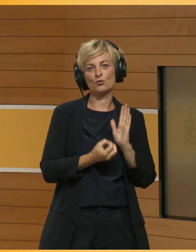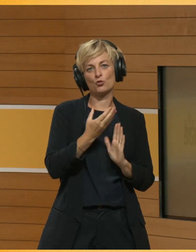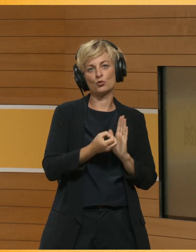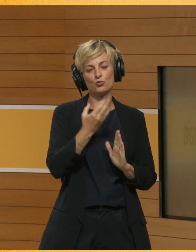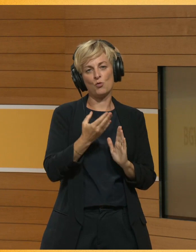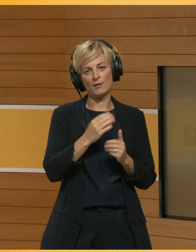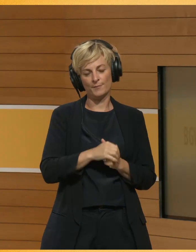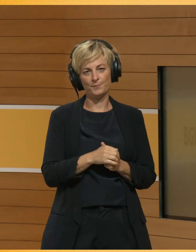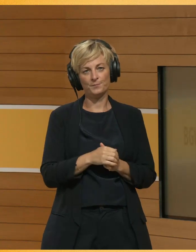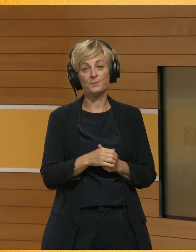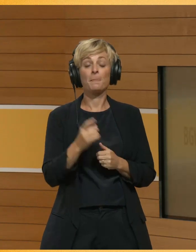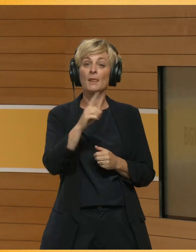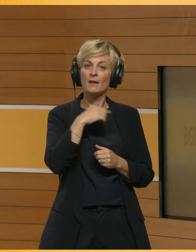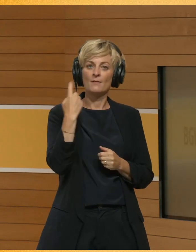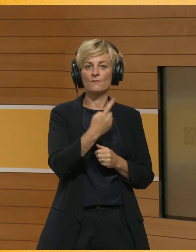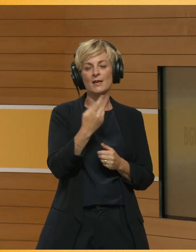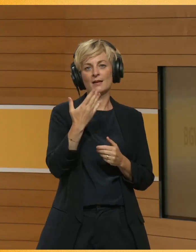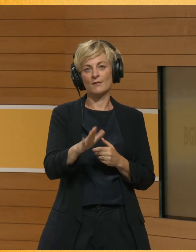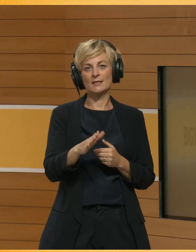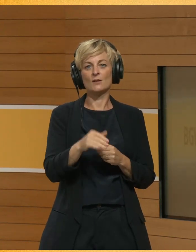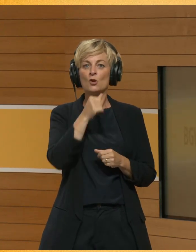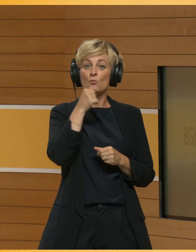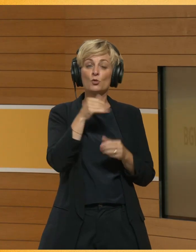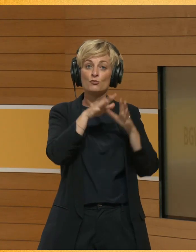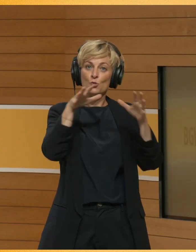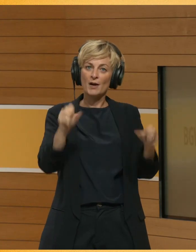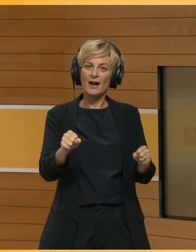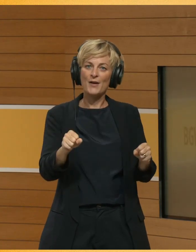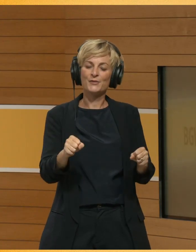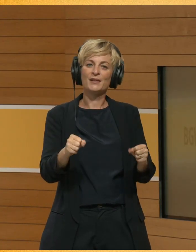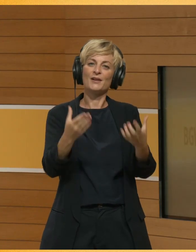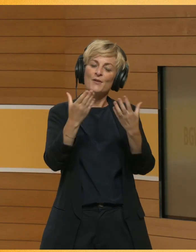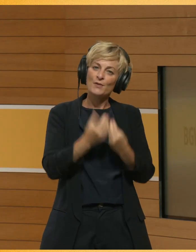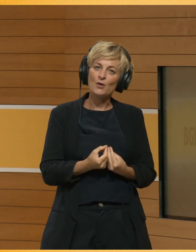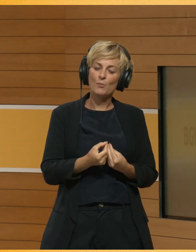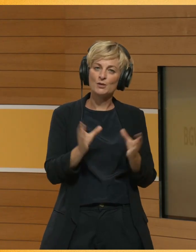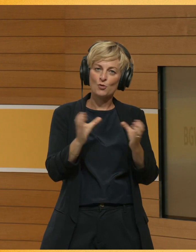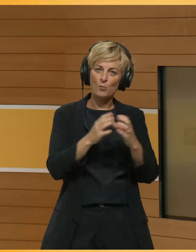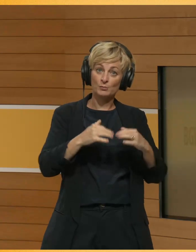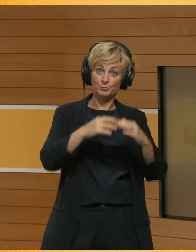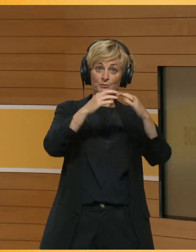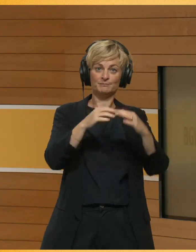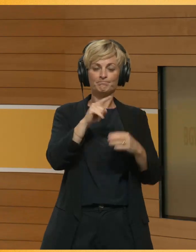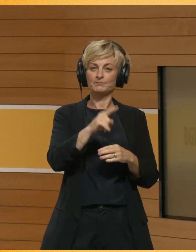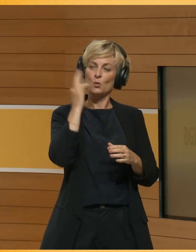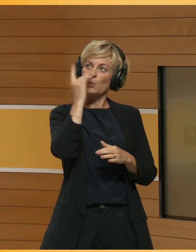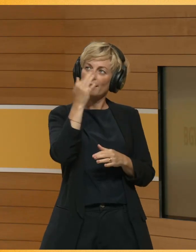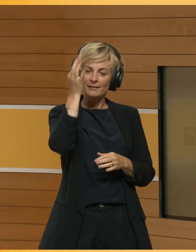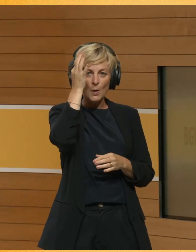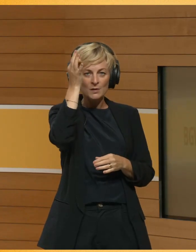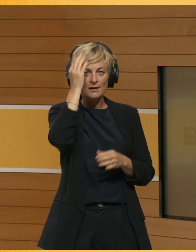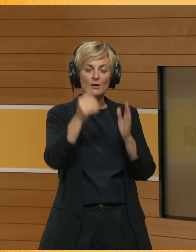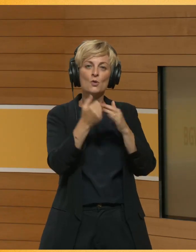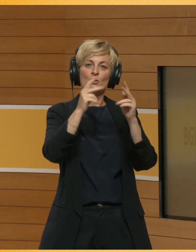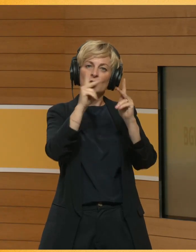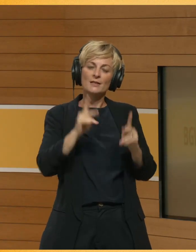and they created a concept. The leader was one of our nurse managers who was responsible for this, and our